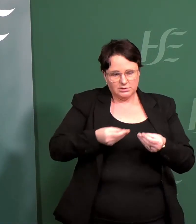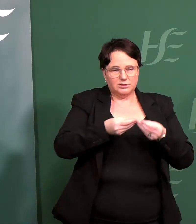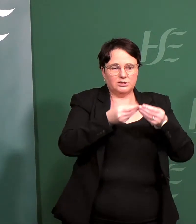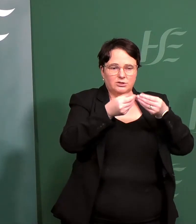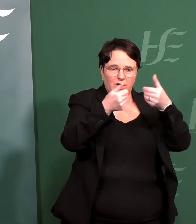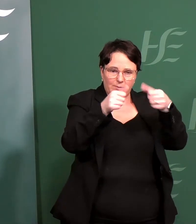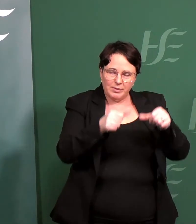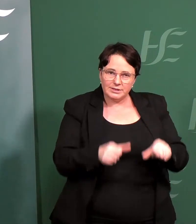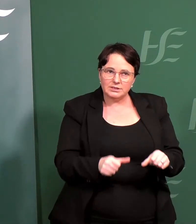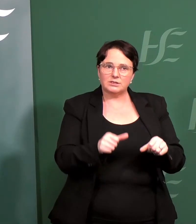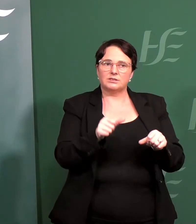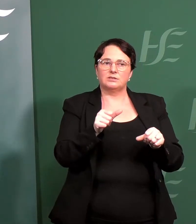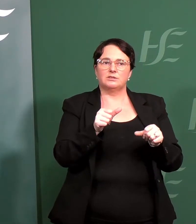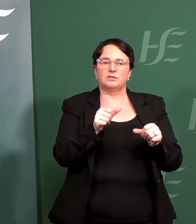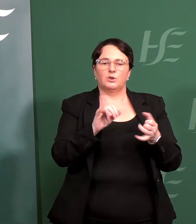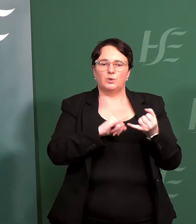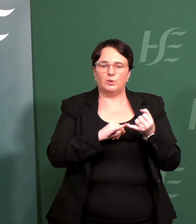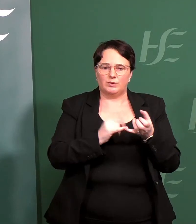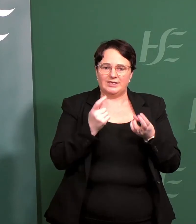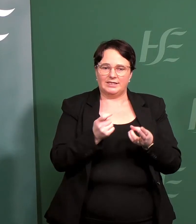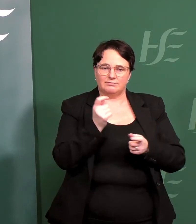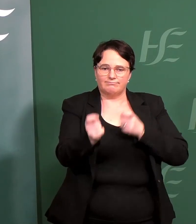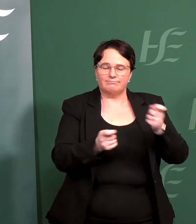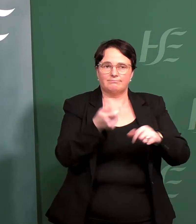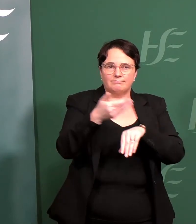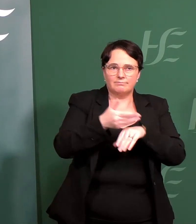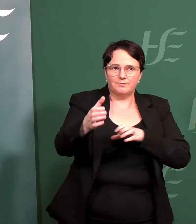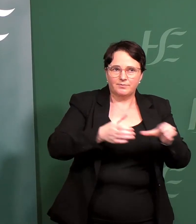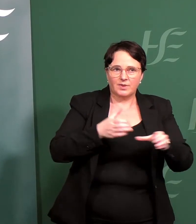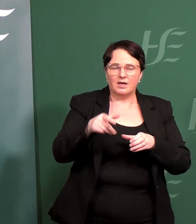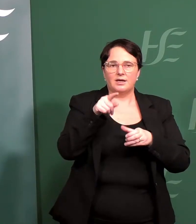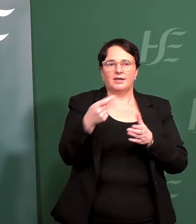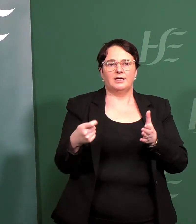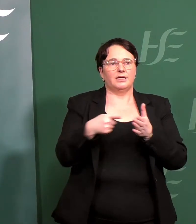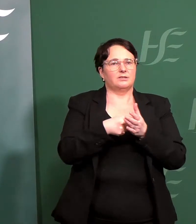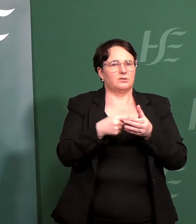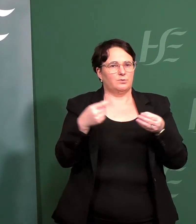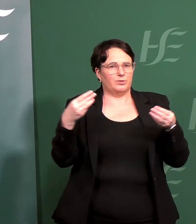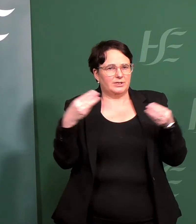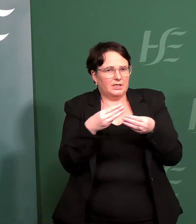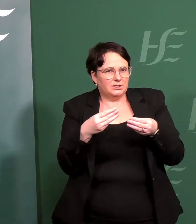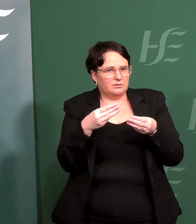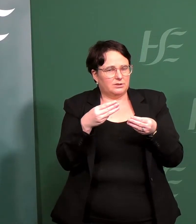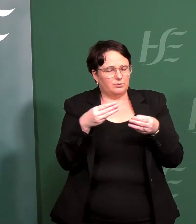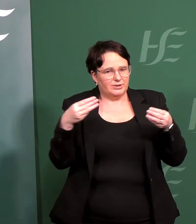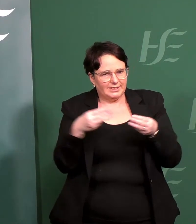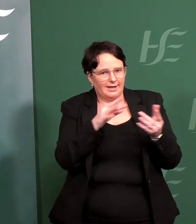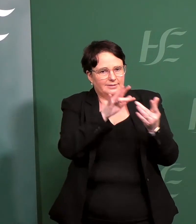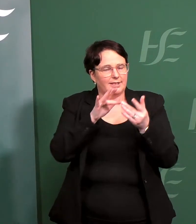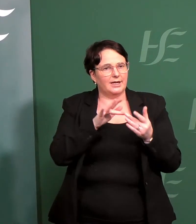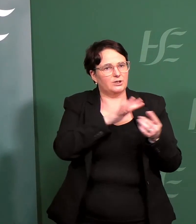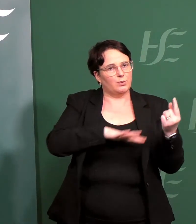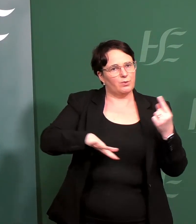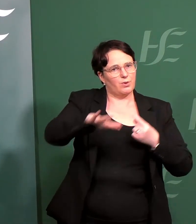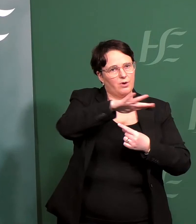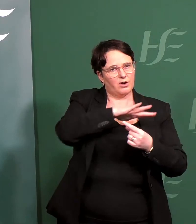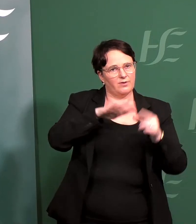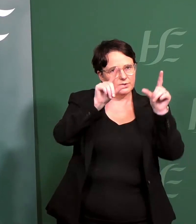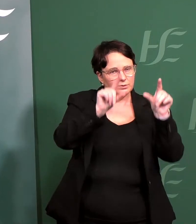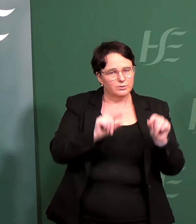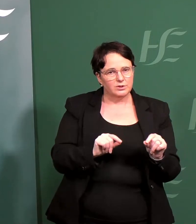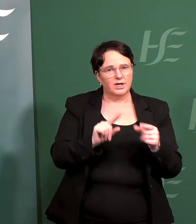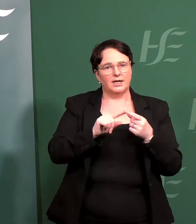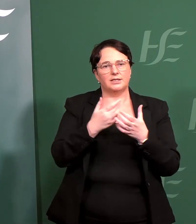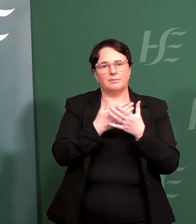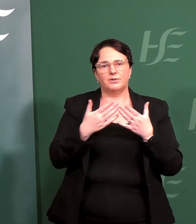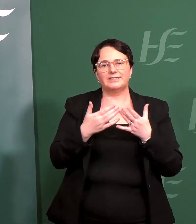recruited, the extra security protocols that we're putting in place to protect the network, putting together a multi-annual